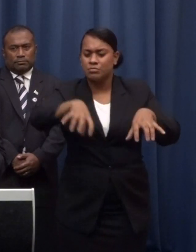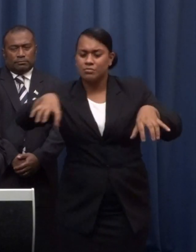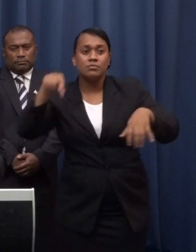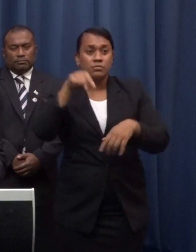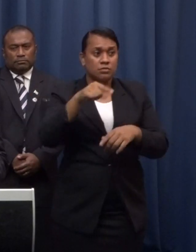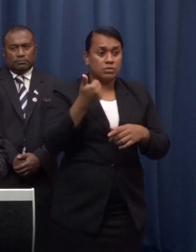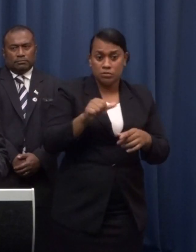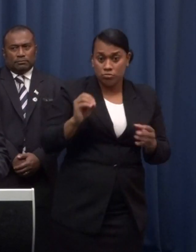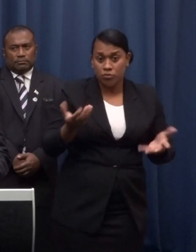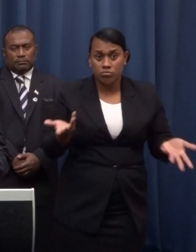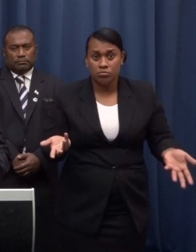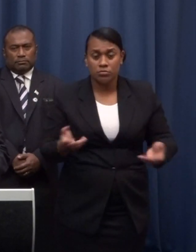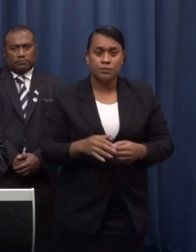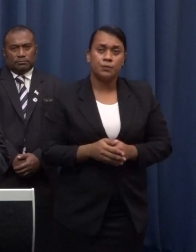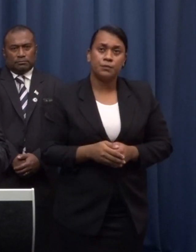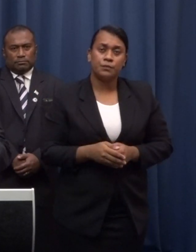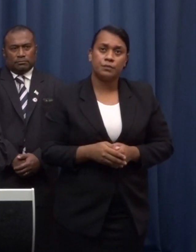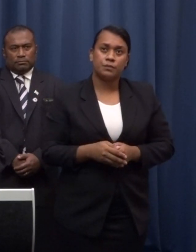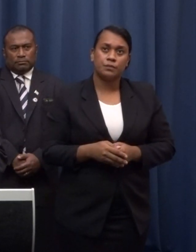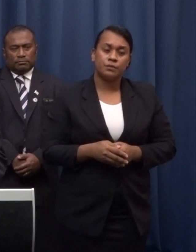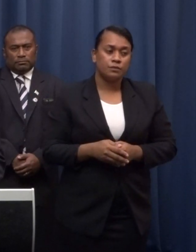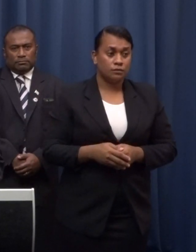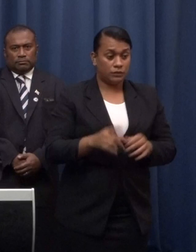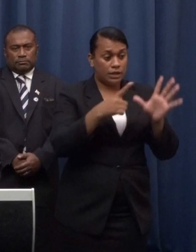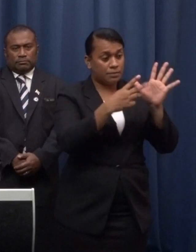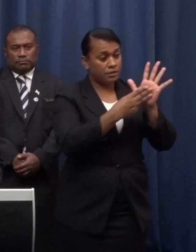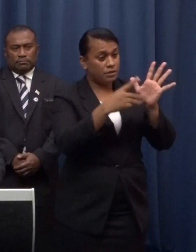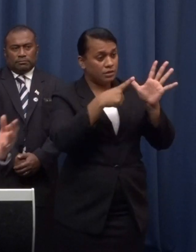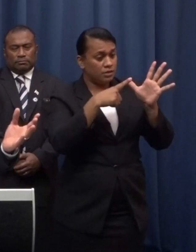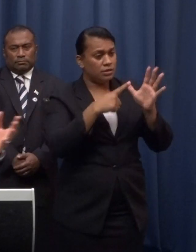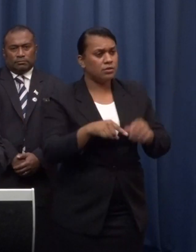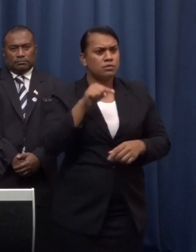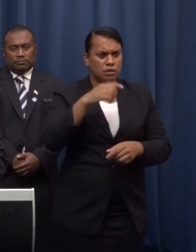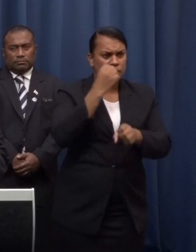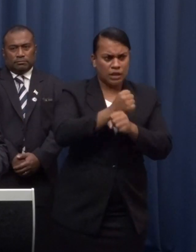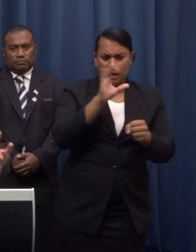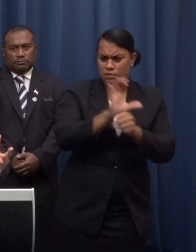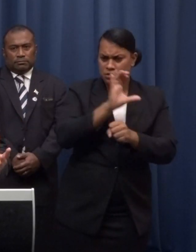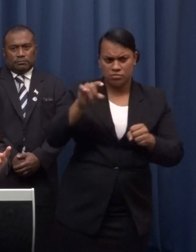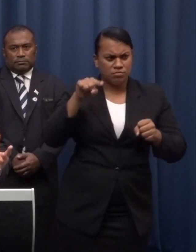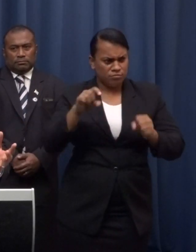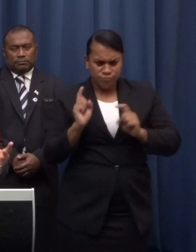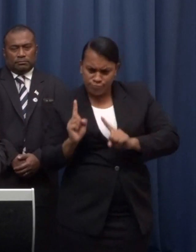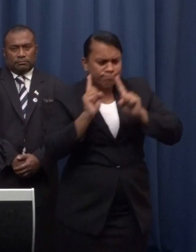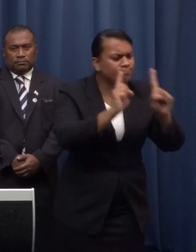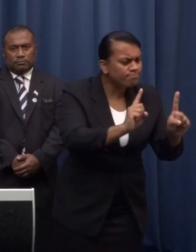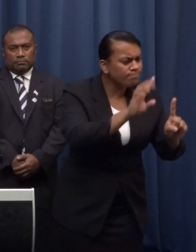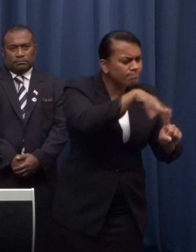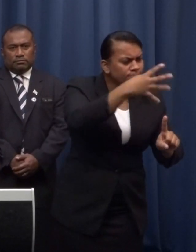So AMA will step in. They'll be at the border, so to speak, to allow for the free flow of